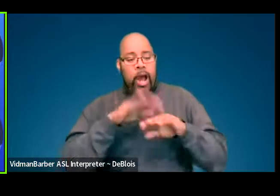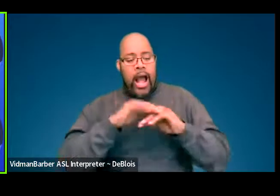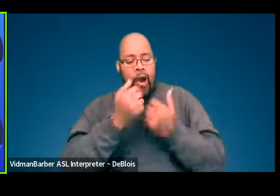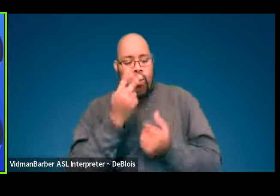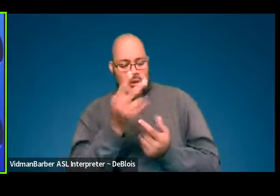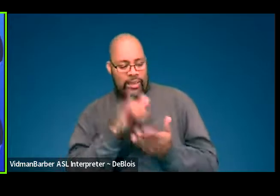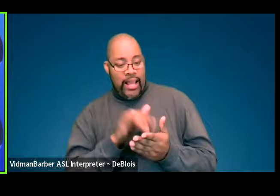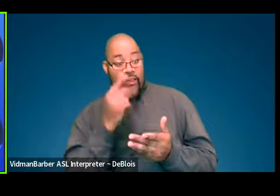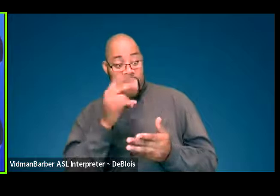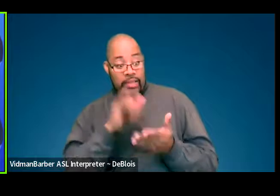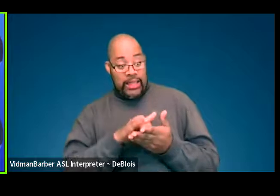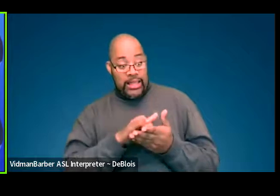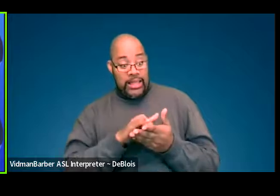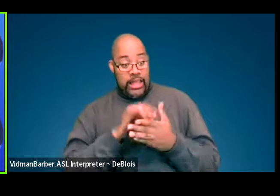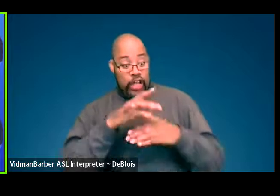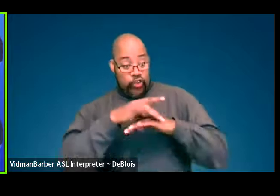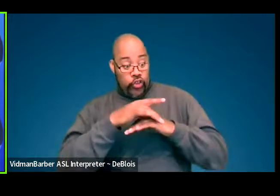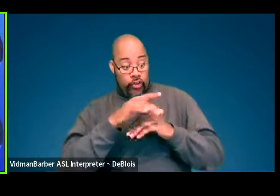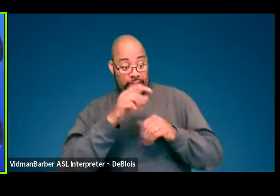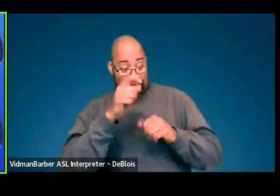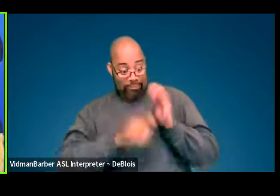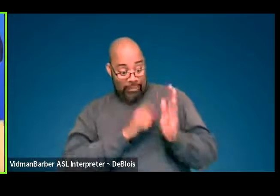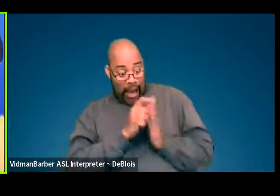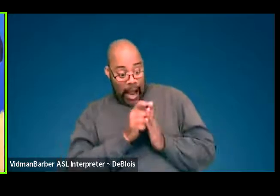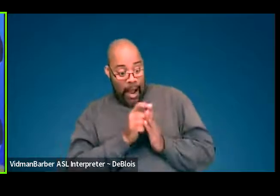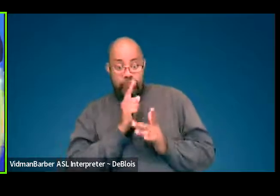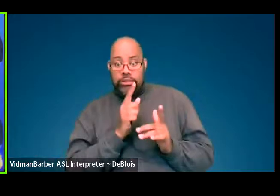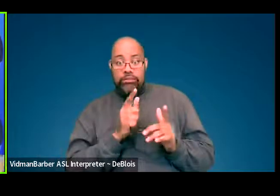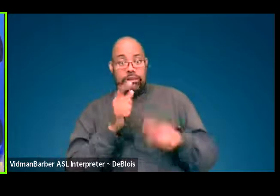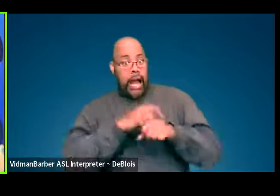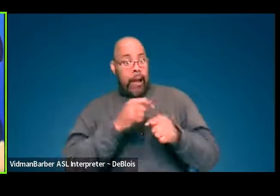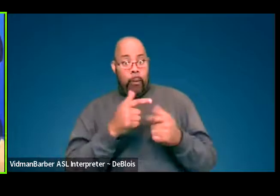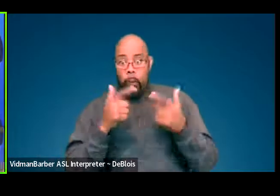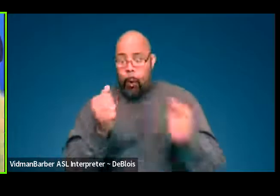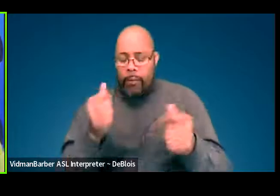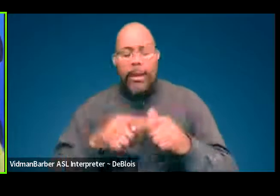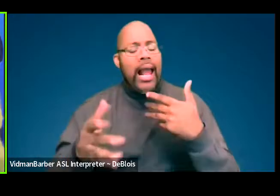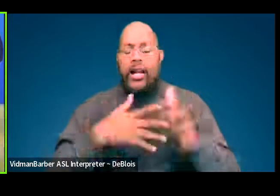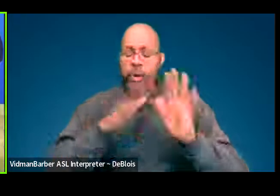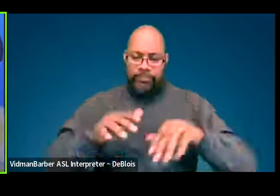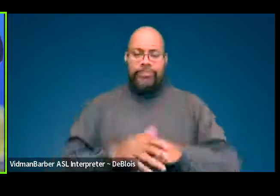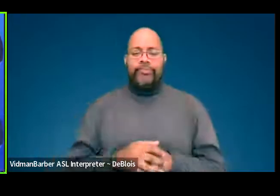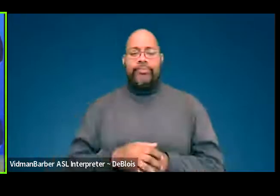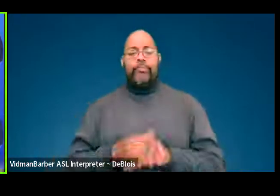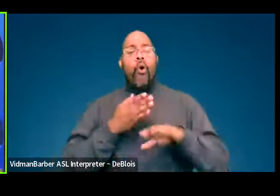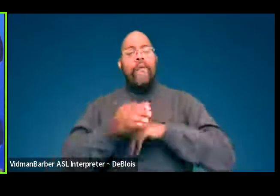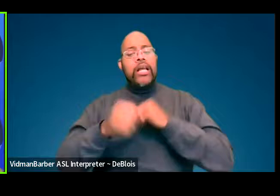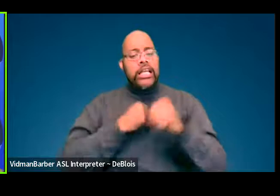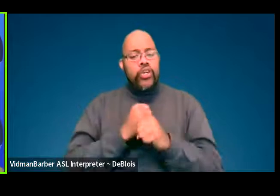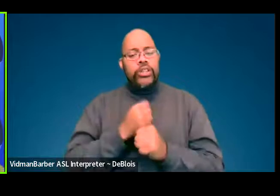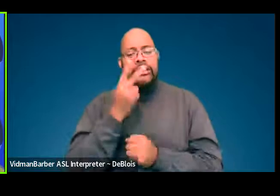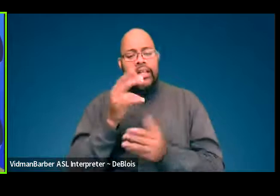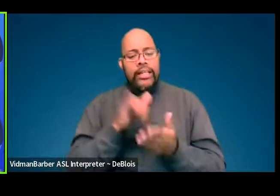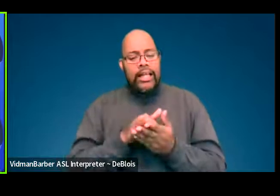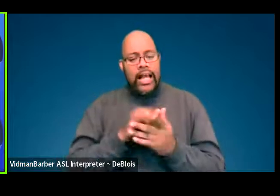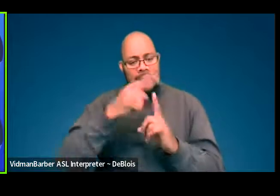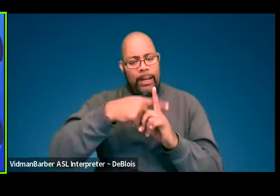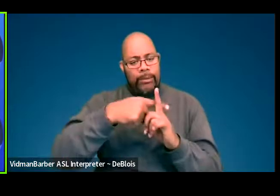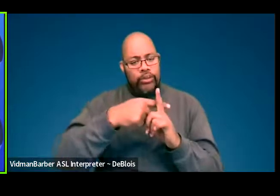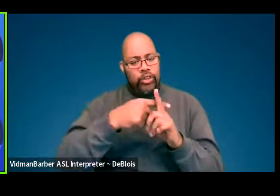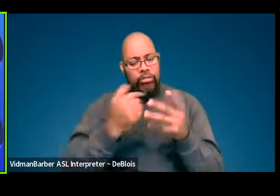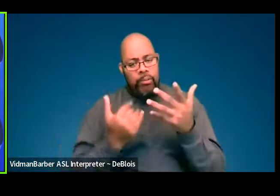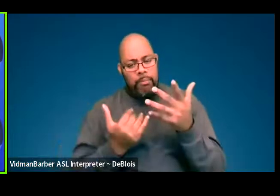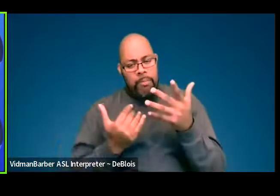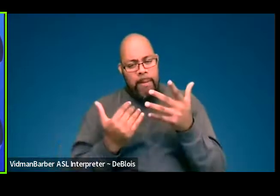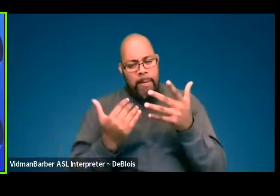look at it. If you're looking at a geological time versus regular time, but either way, over the years, you've seen that this temperature has